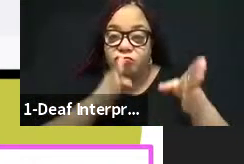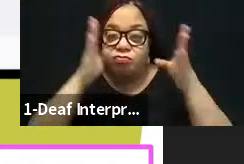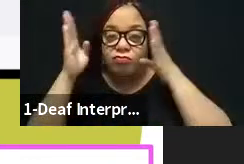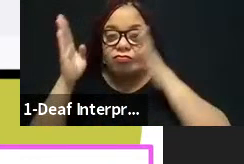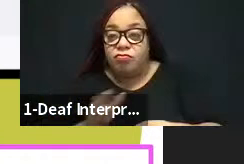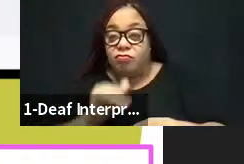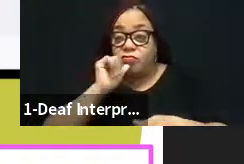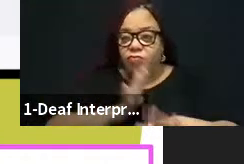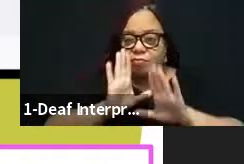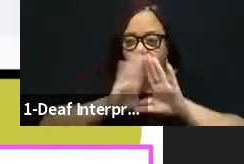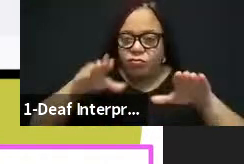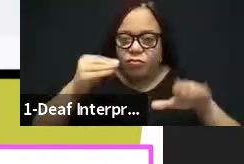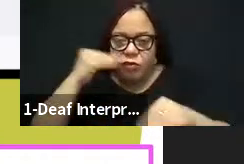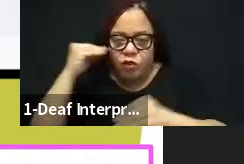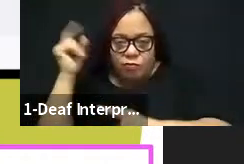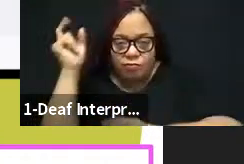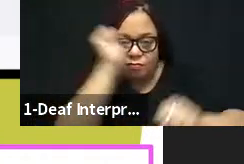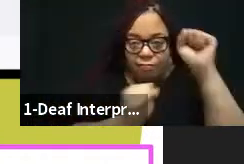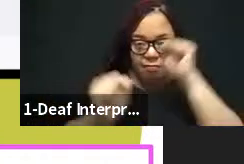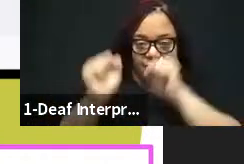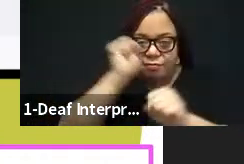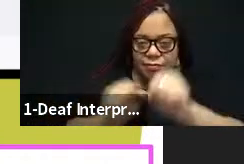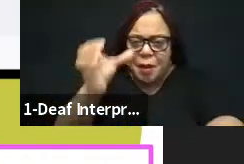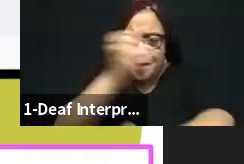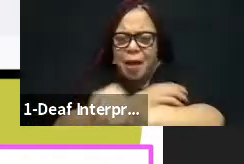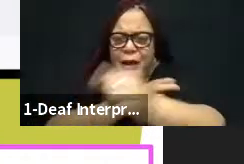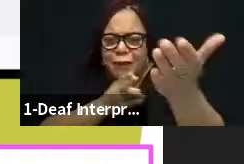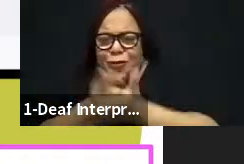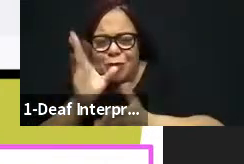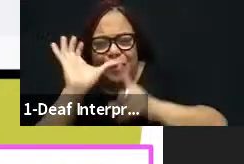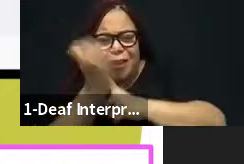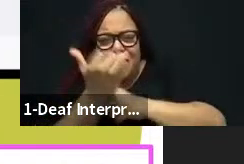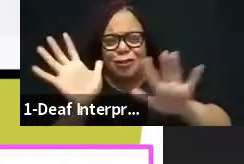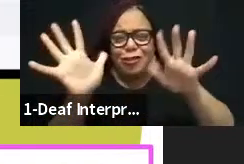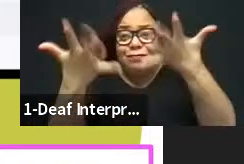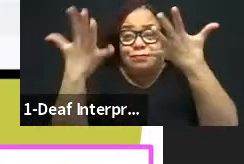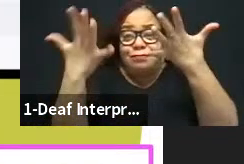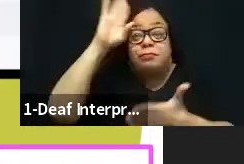Juneteenth? When the enslaved found out that they were free,